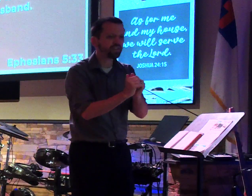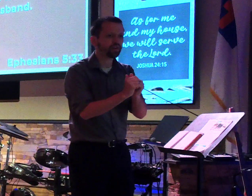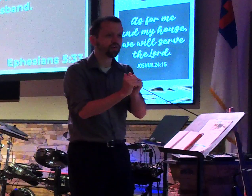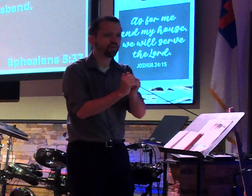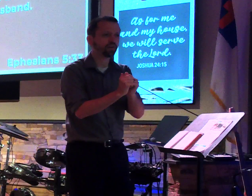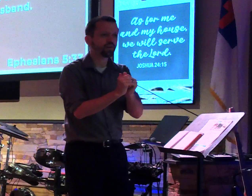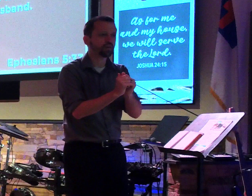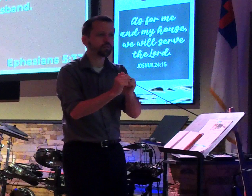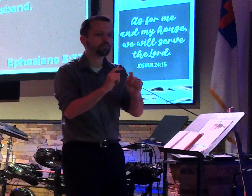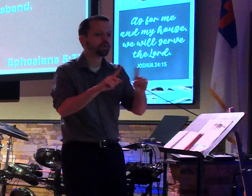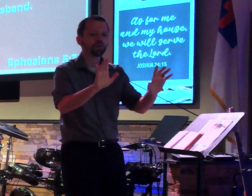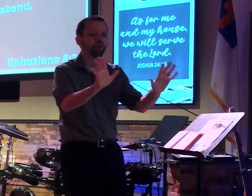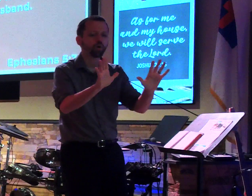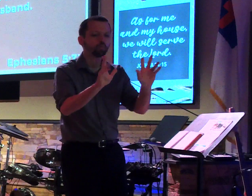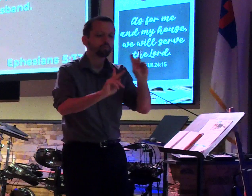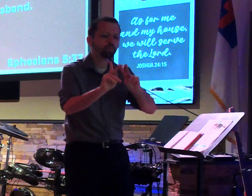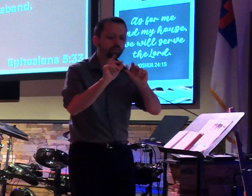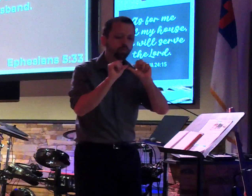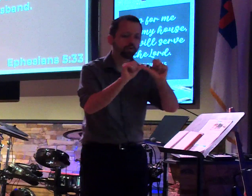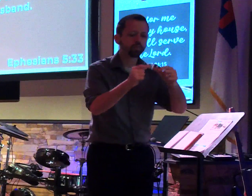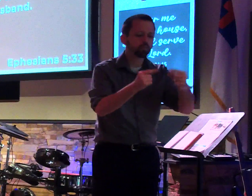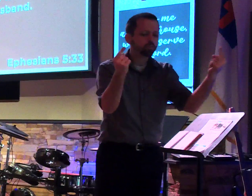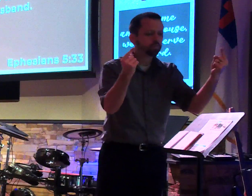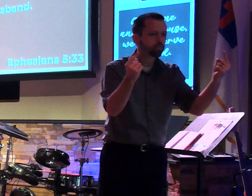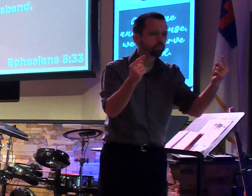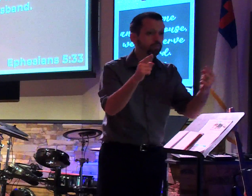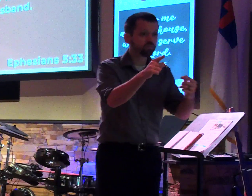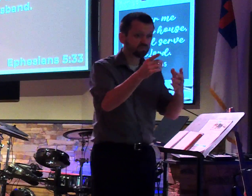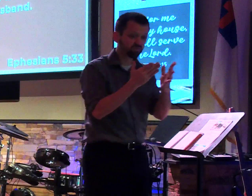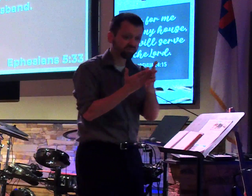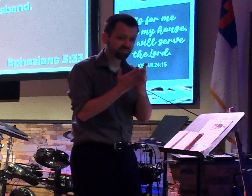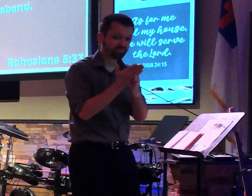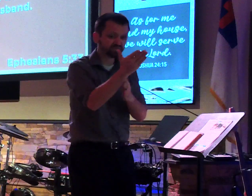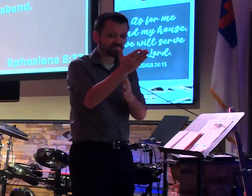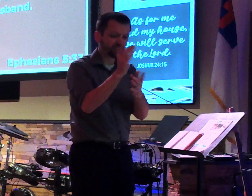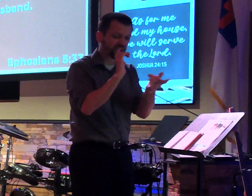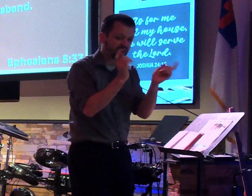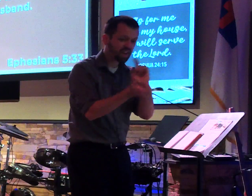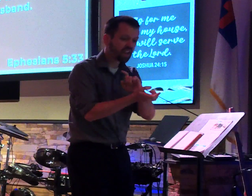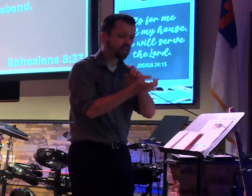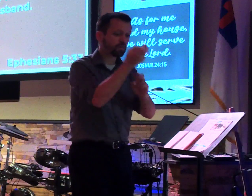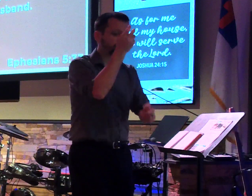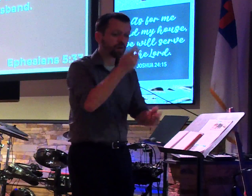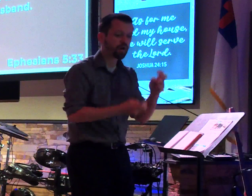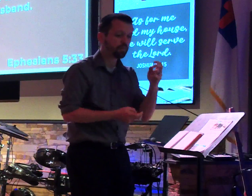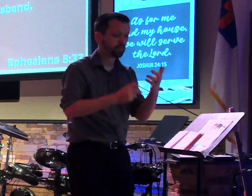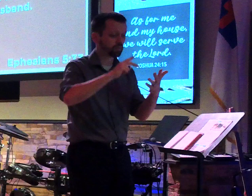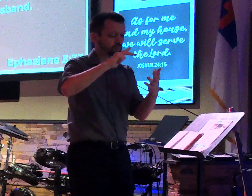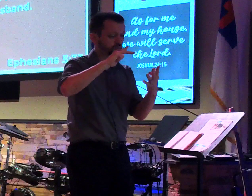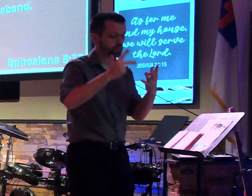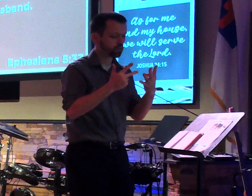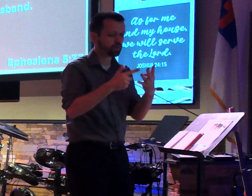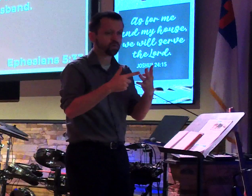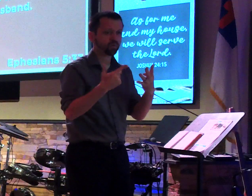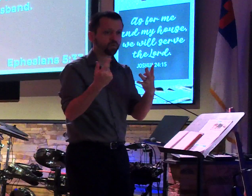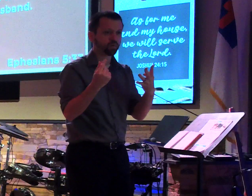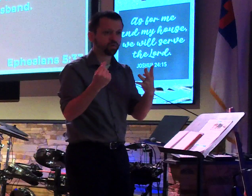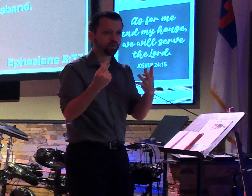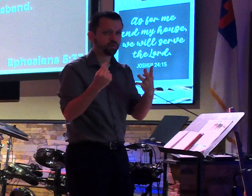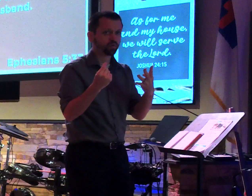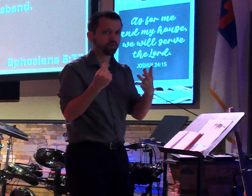is this. And when you're going through change and trials, and you want to navigate through those successfully, number three,